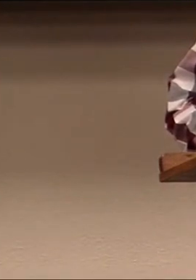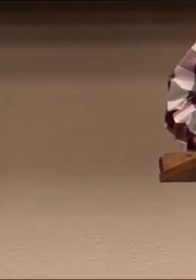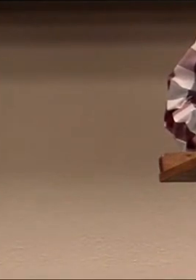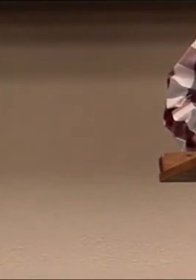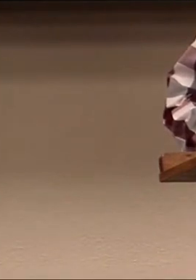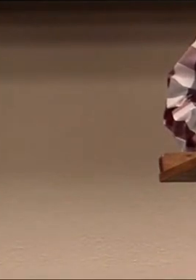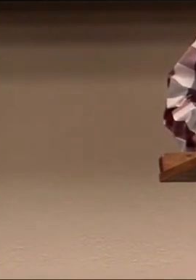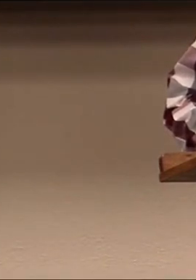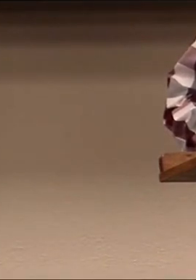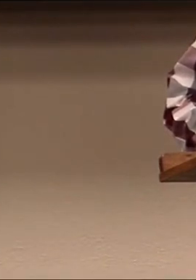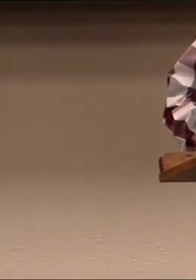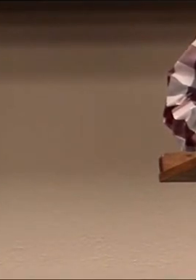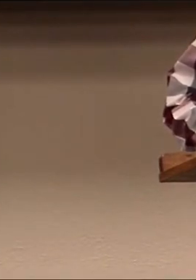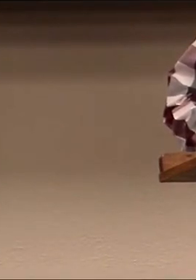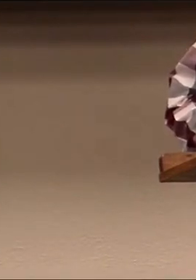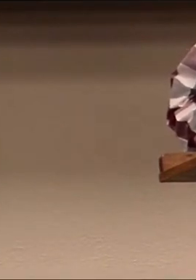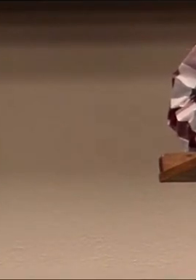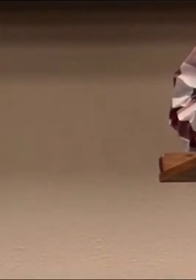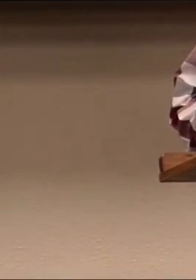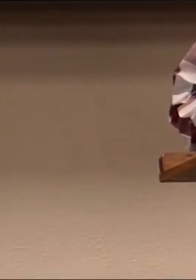faith,